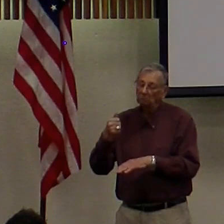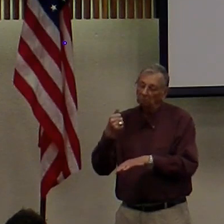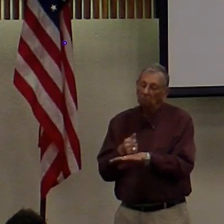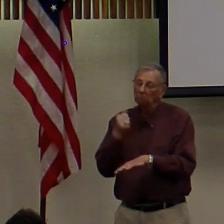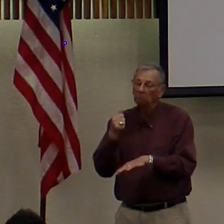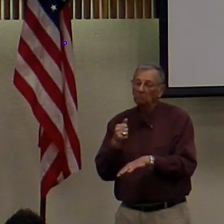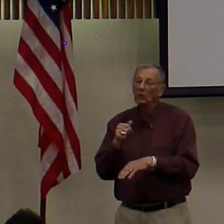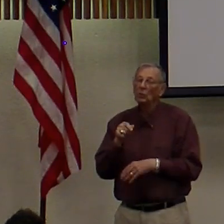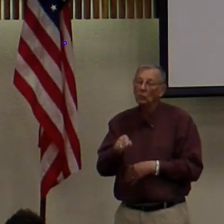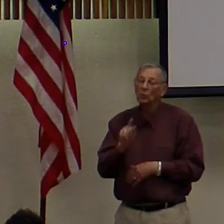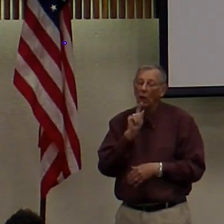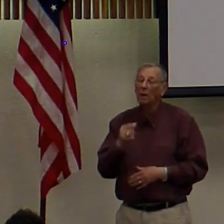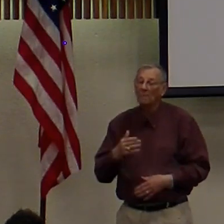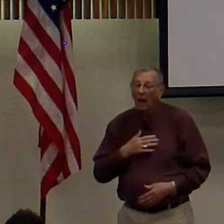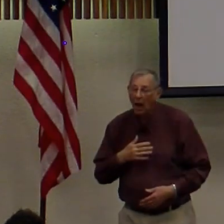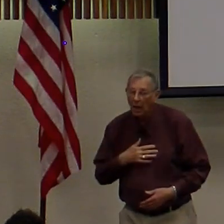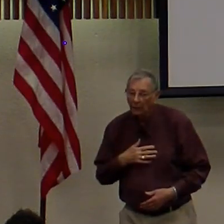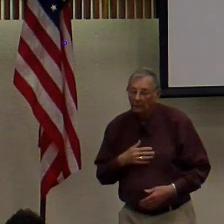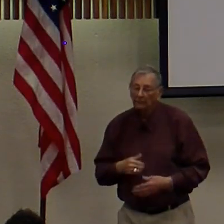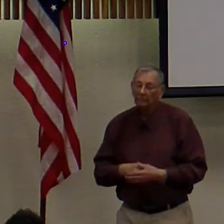us and said, you are mine.